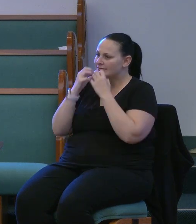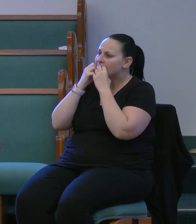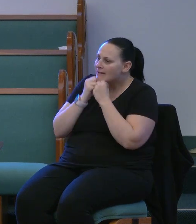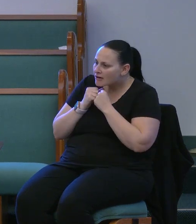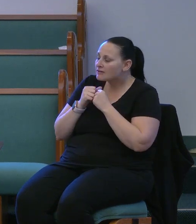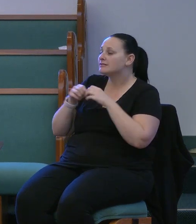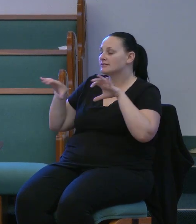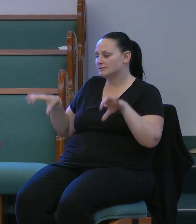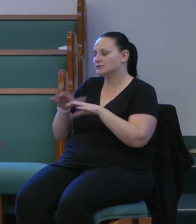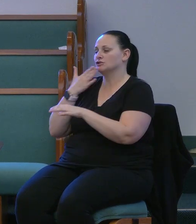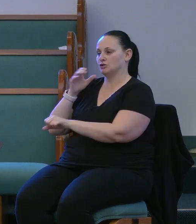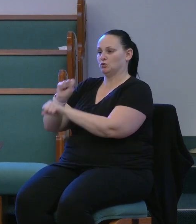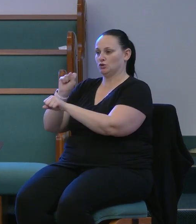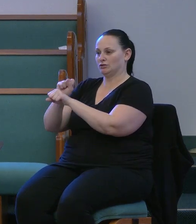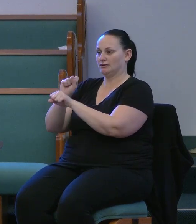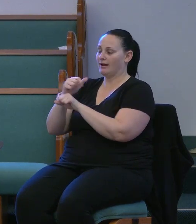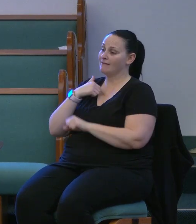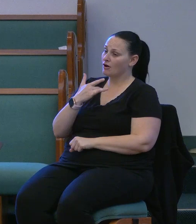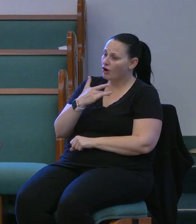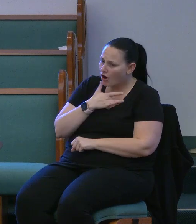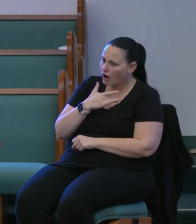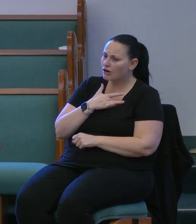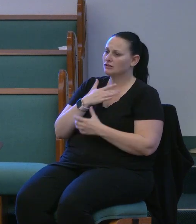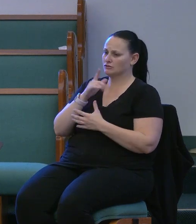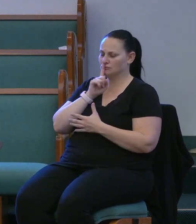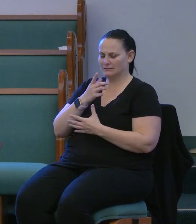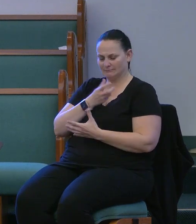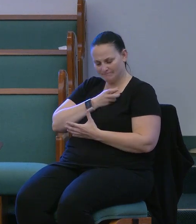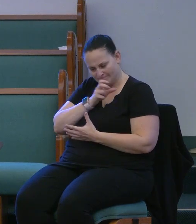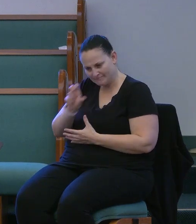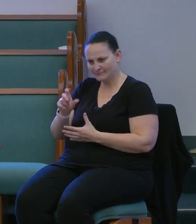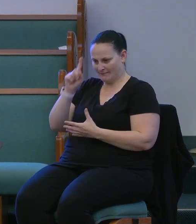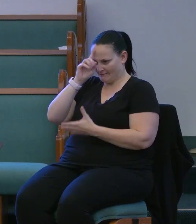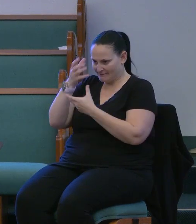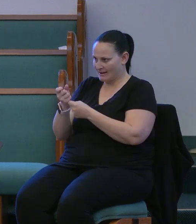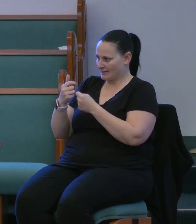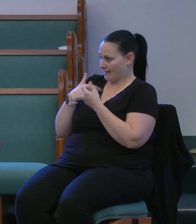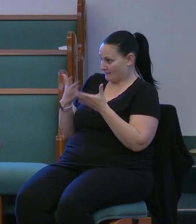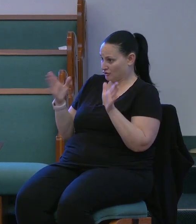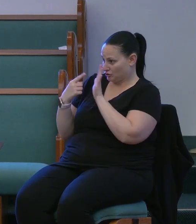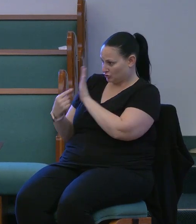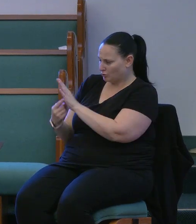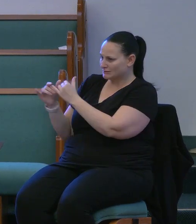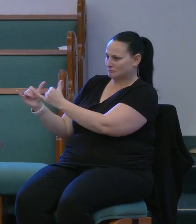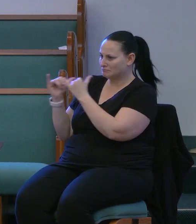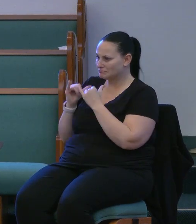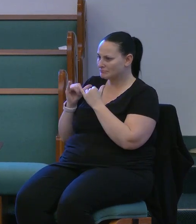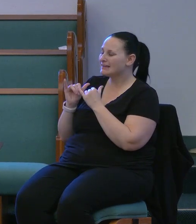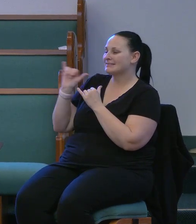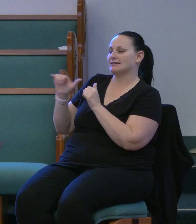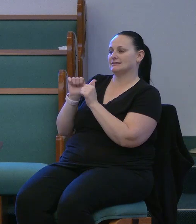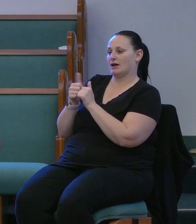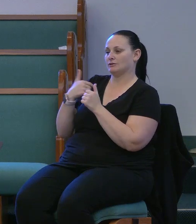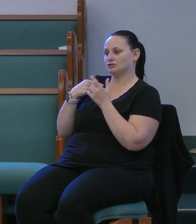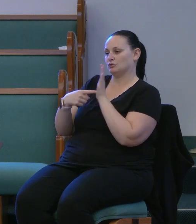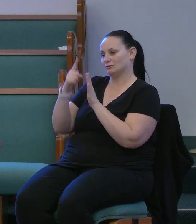good works. Have a heart and do the faith that I have showed you. That is the way he shows